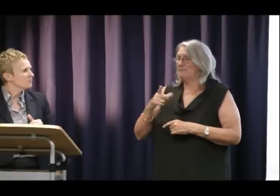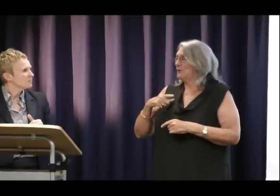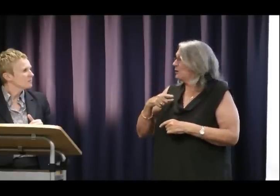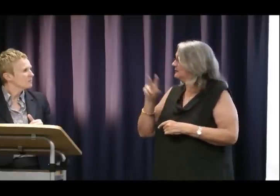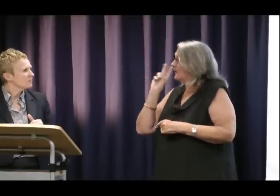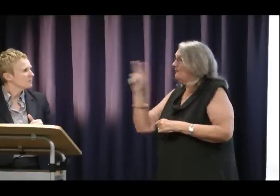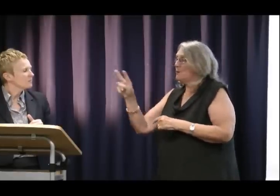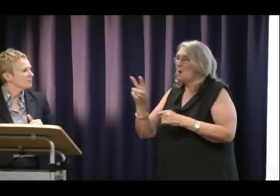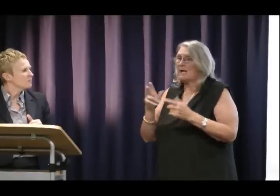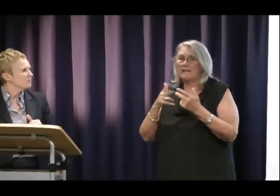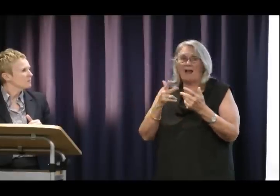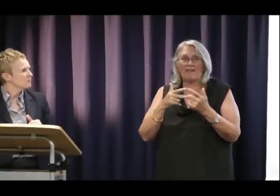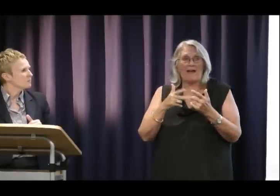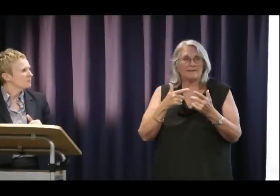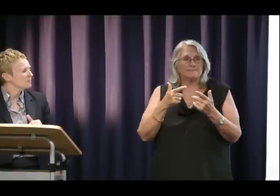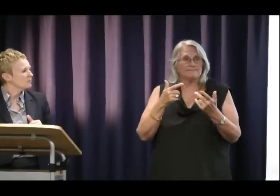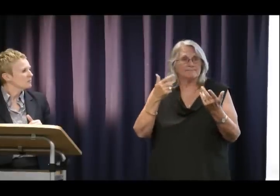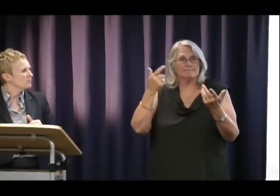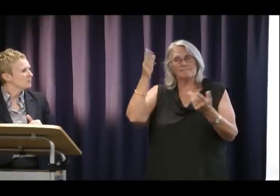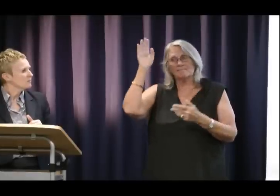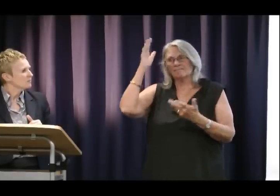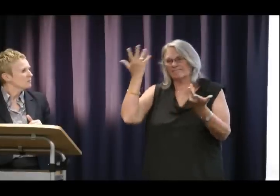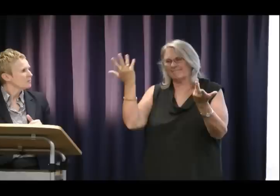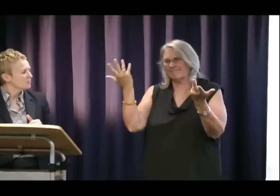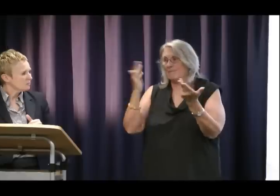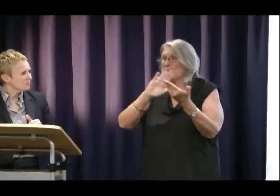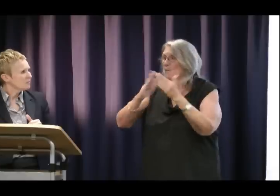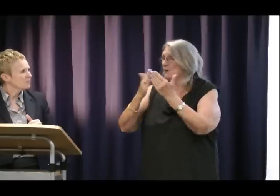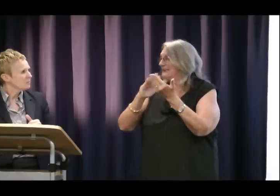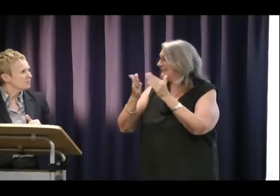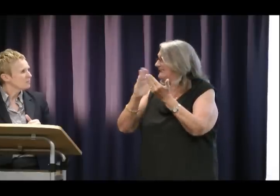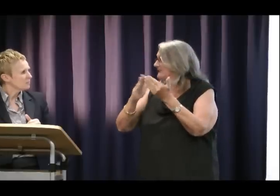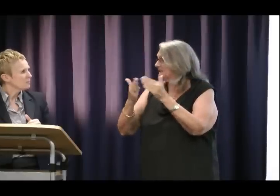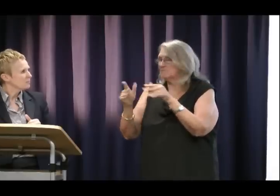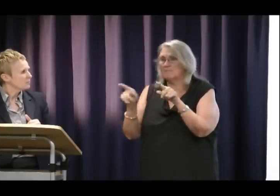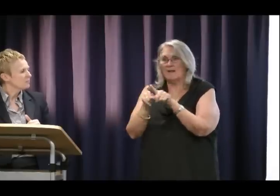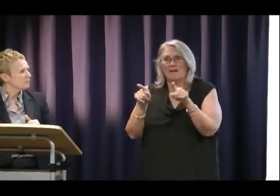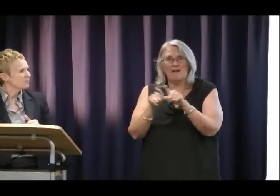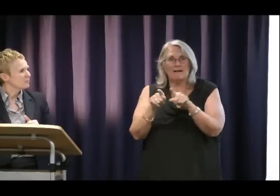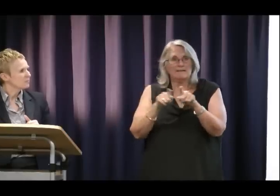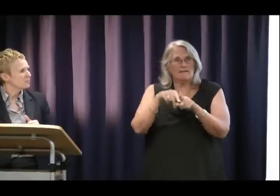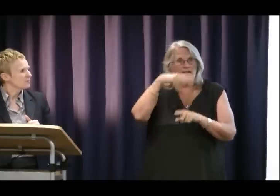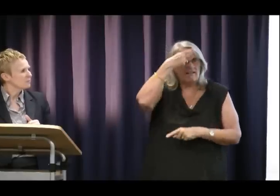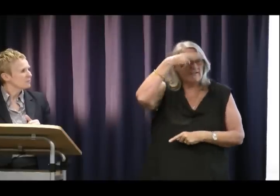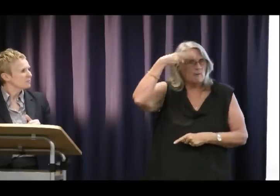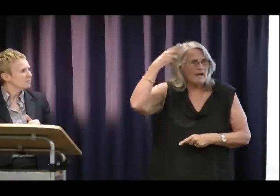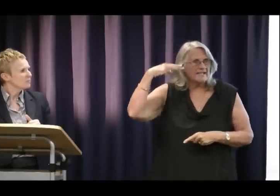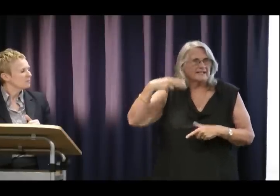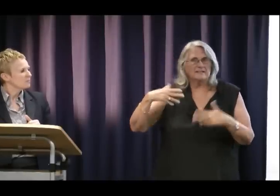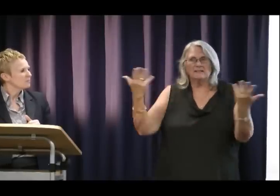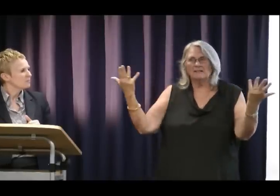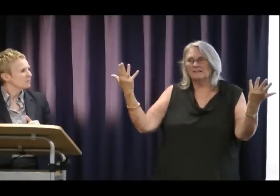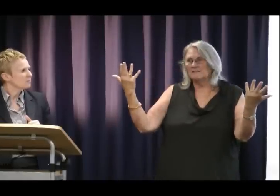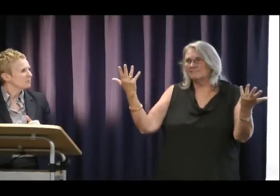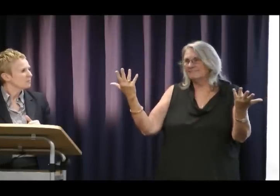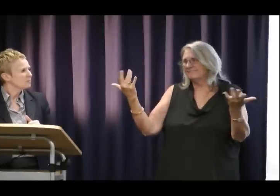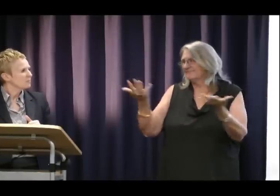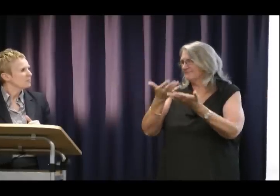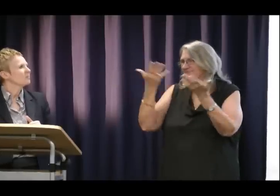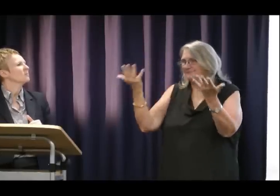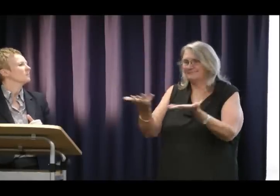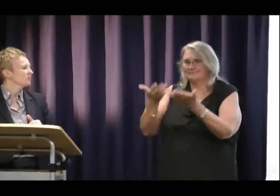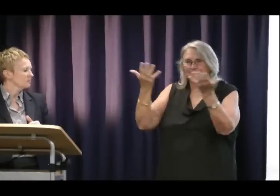there who are really interested in the older deaf community and some who aren't. You know, there are other communities out there, like the